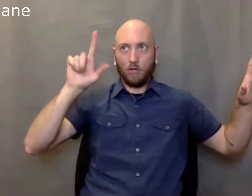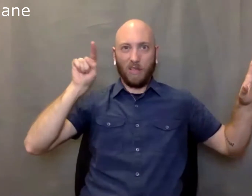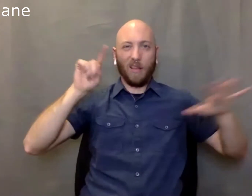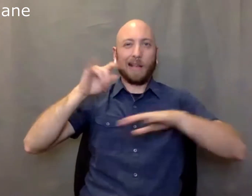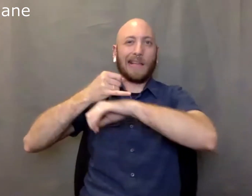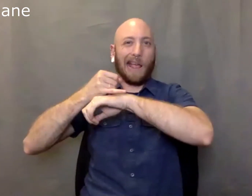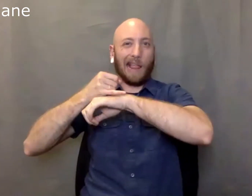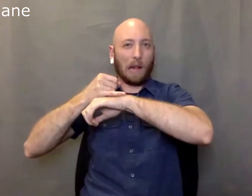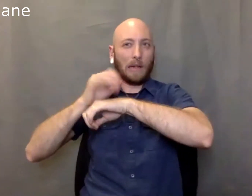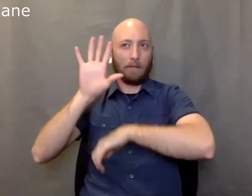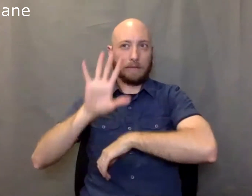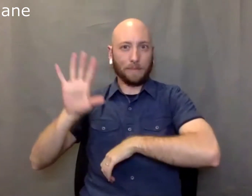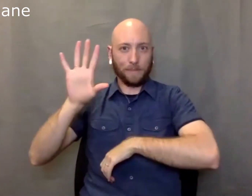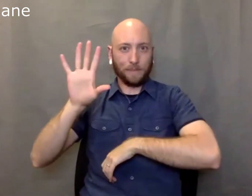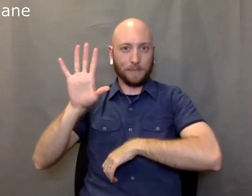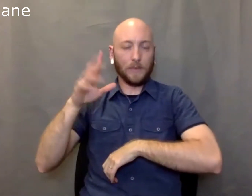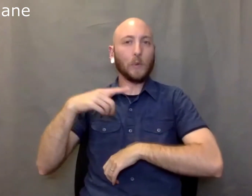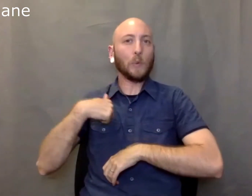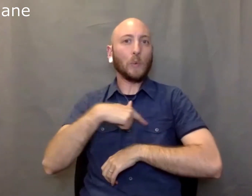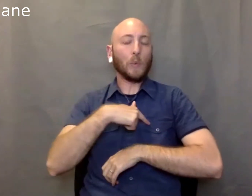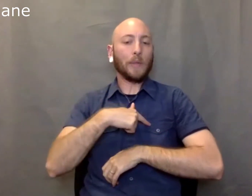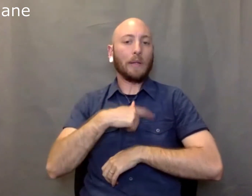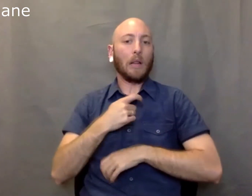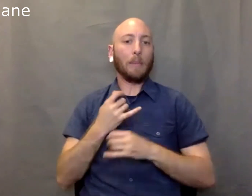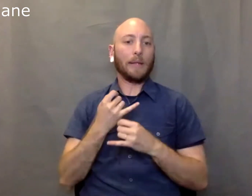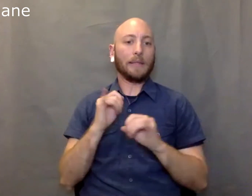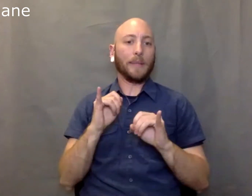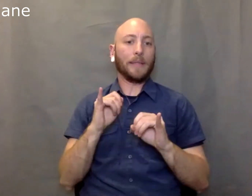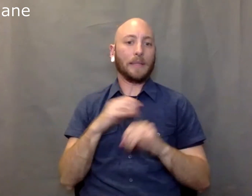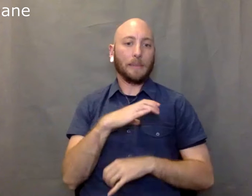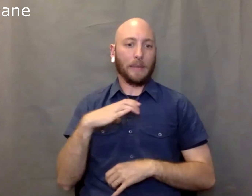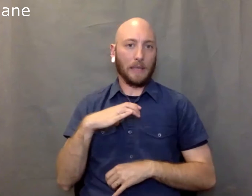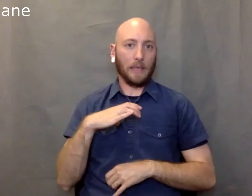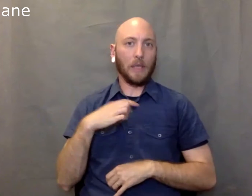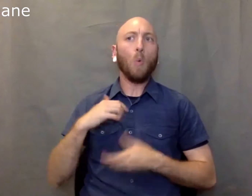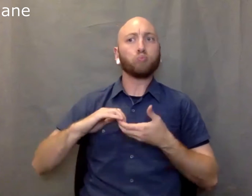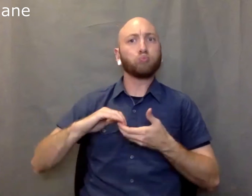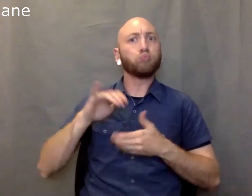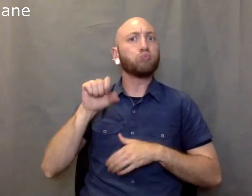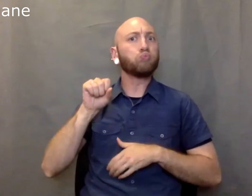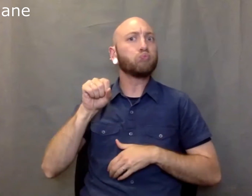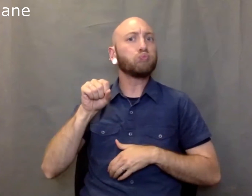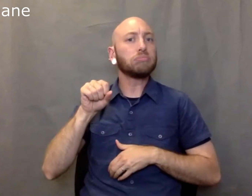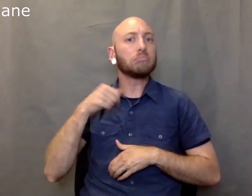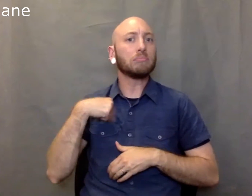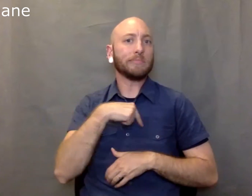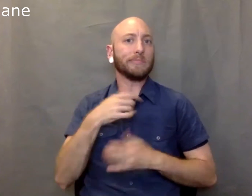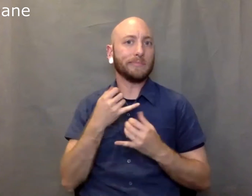But we remain an independent committee. We still collaborate with the area, however, we remain independent. And we